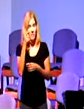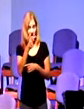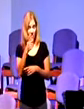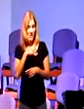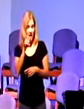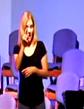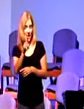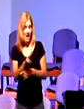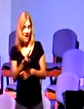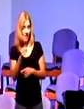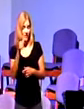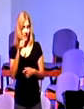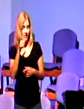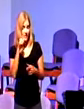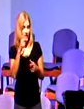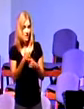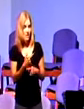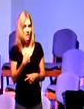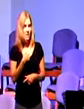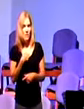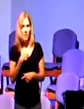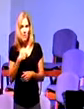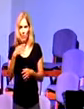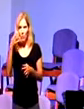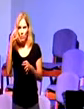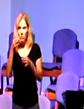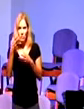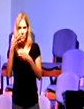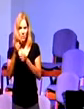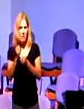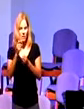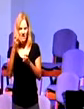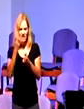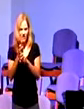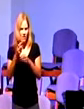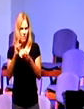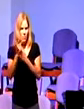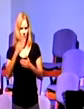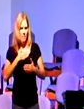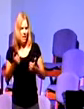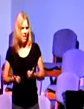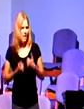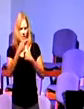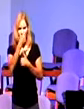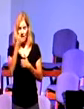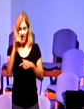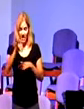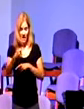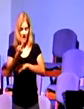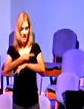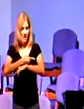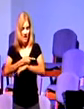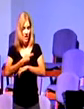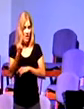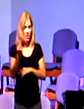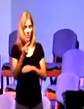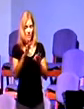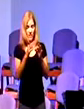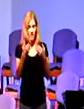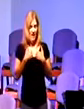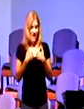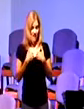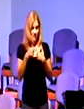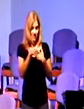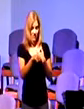half-sister. And that was a very defining and a very difficult moment in my life, because on that day, I lost the only family that I had